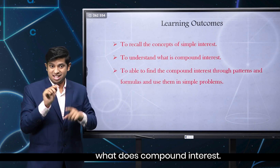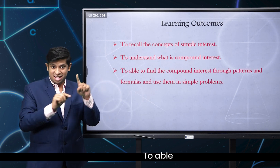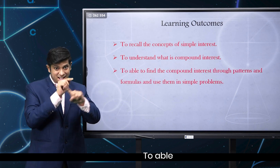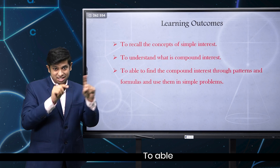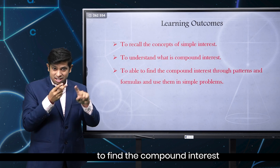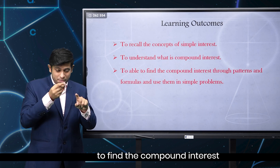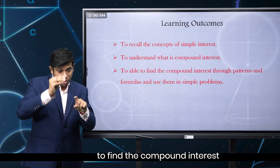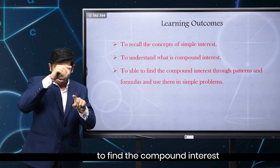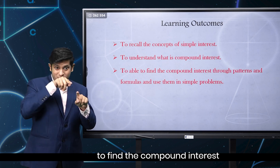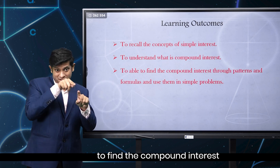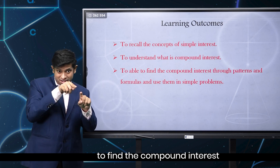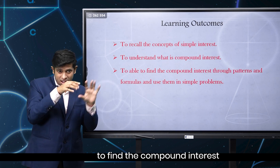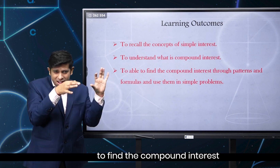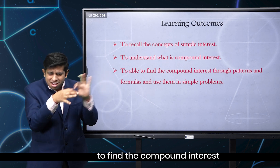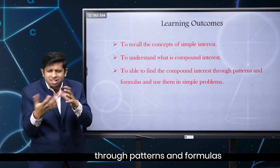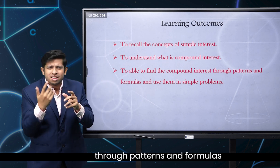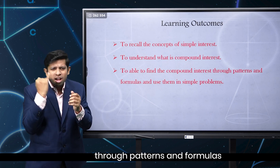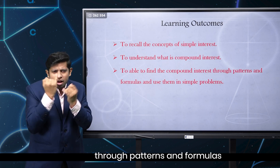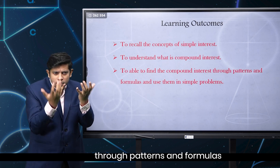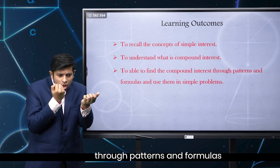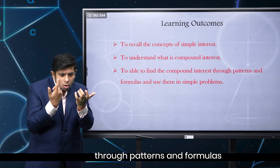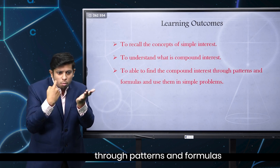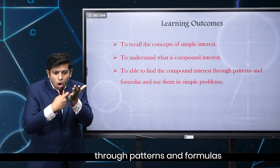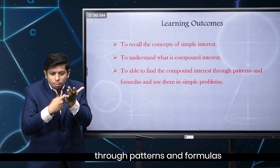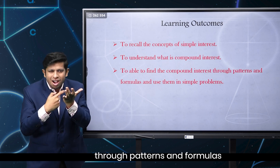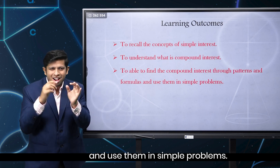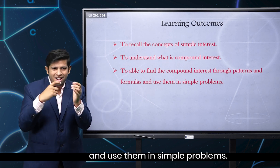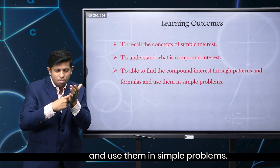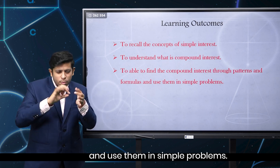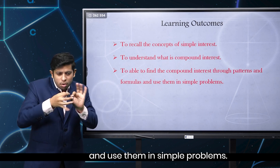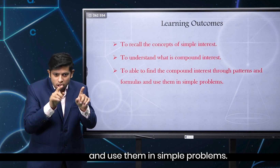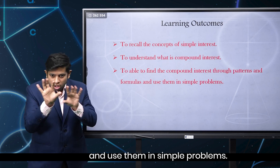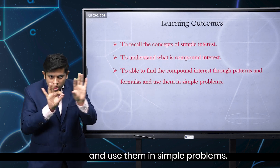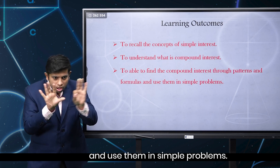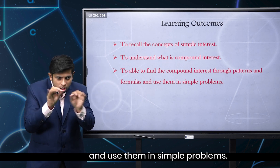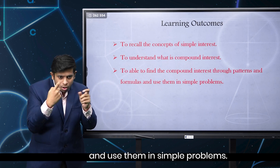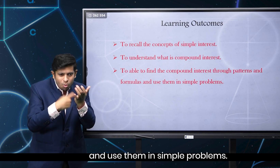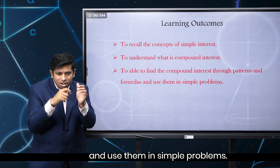to able to find the compound interest through patterns and formulas and use them in simple problems.